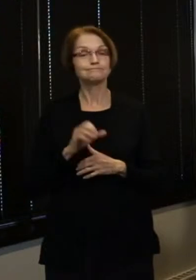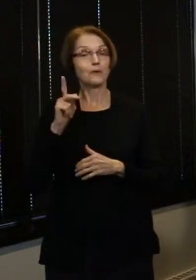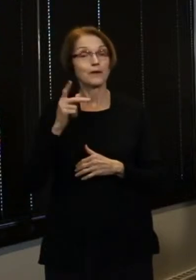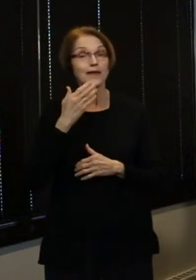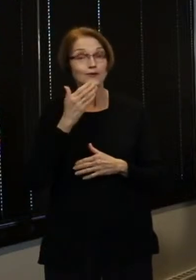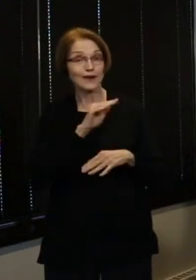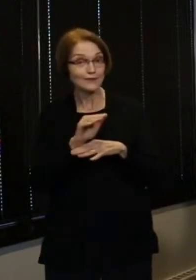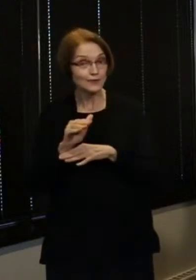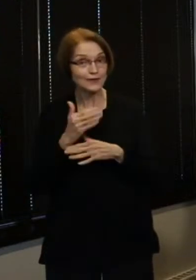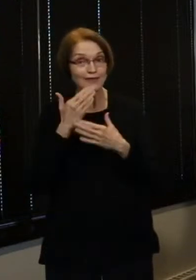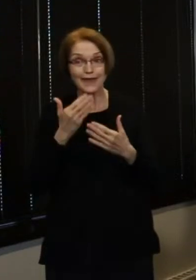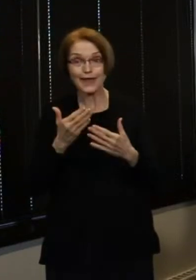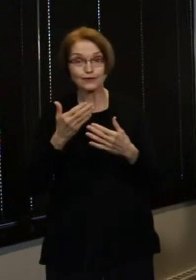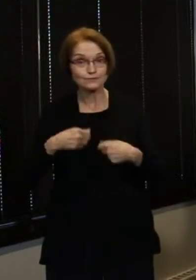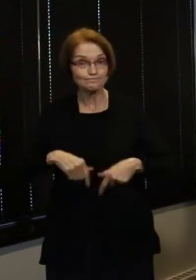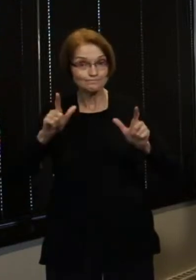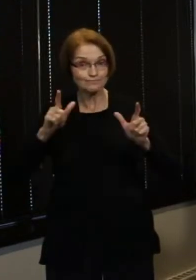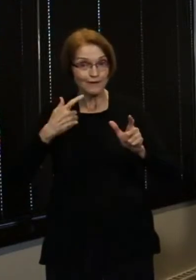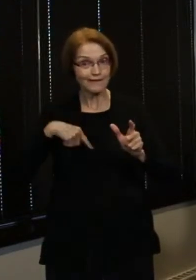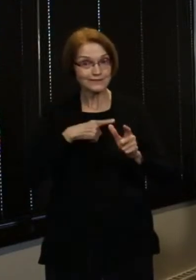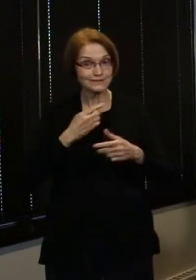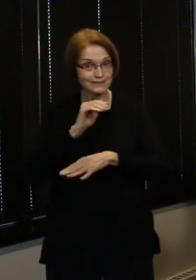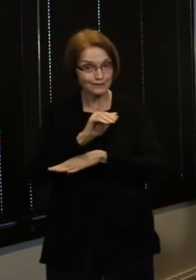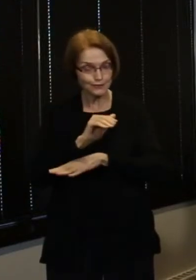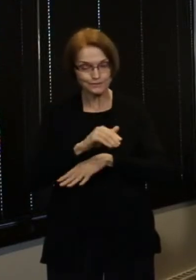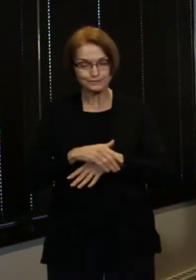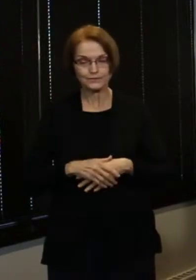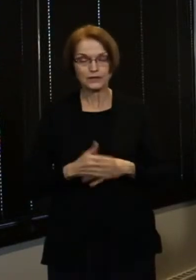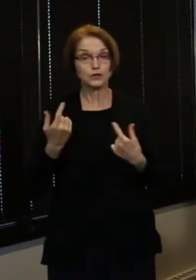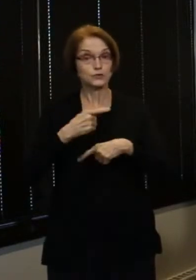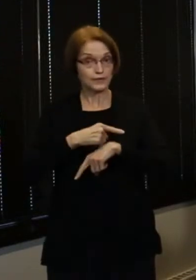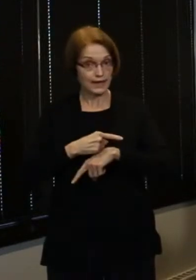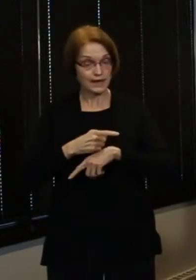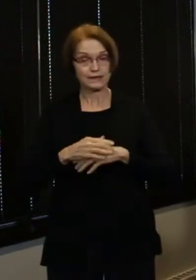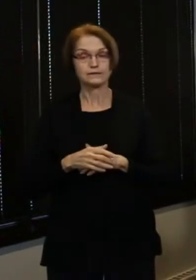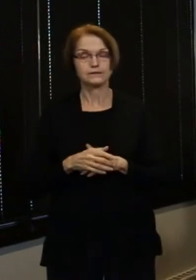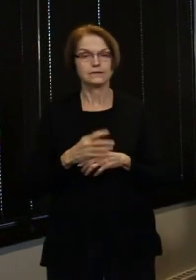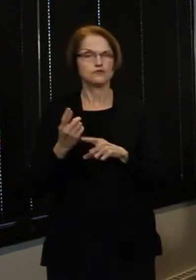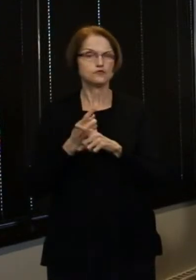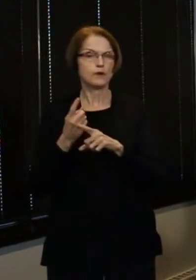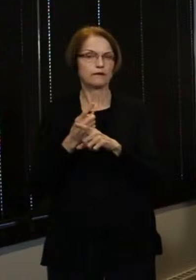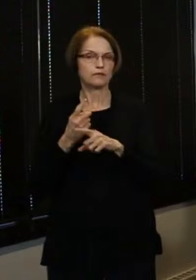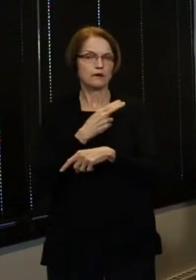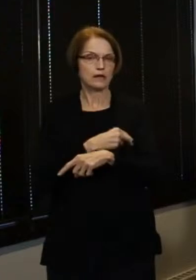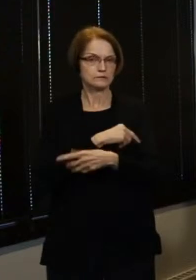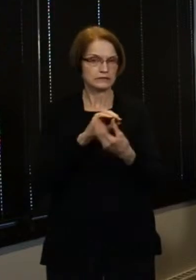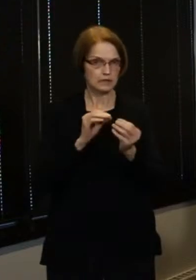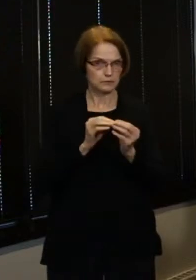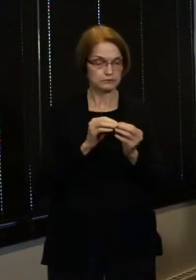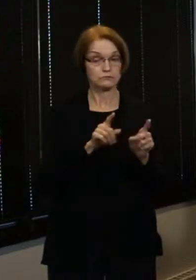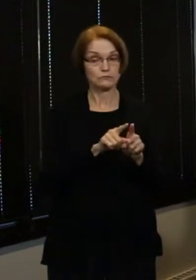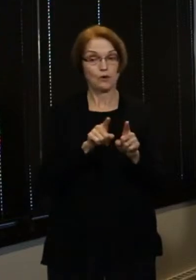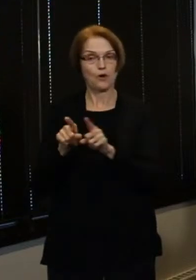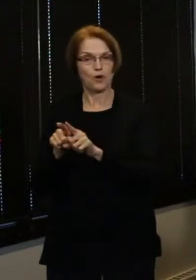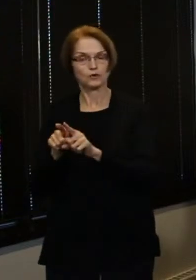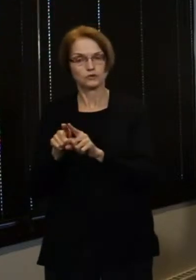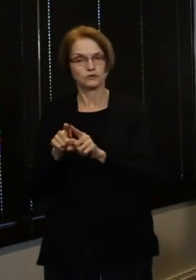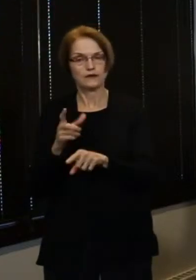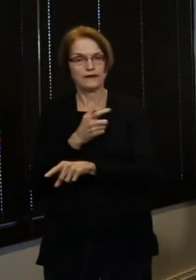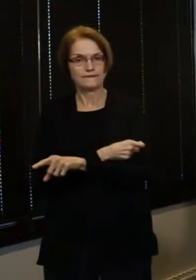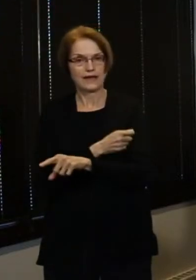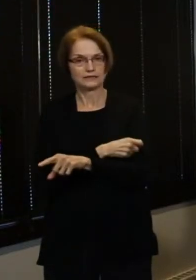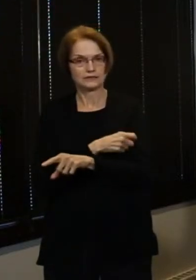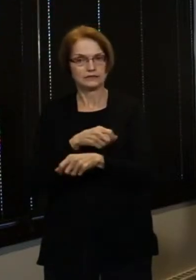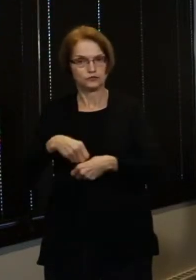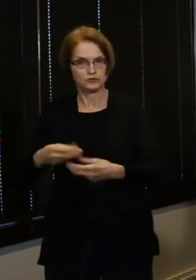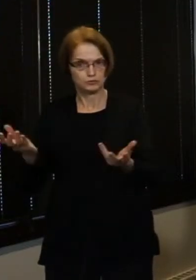everybody for joining us this afternoon. Today, in addition to our regular hospital data, we're also going to cover vaccine